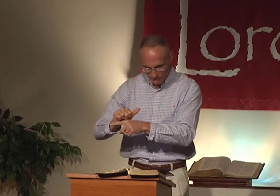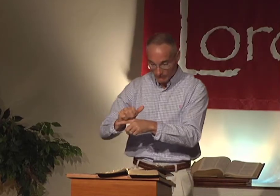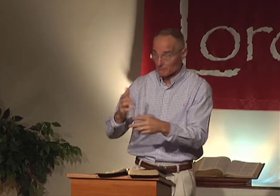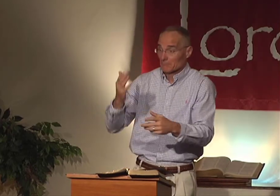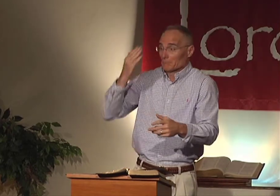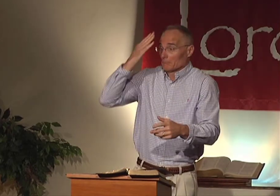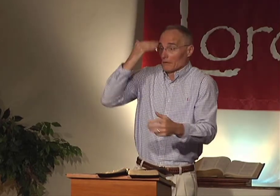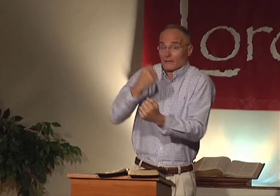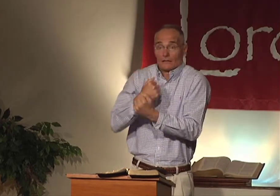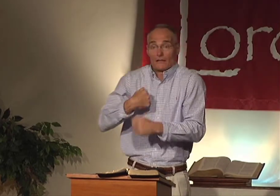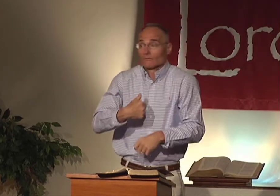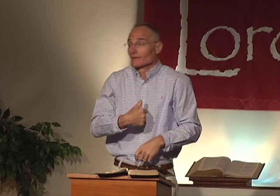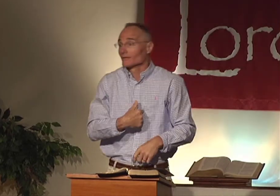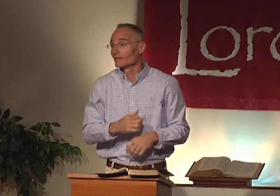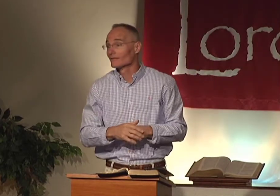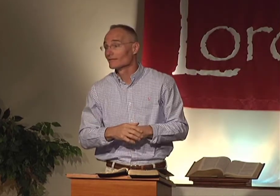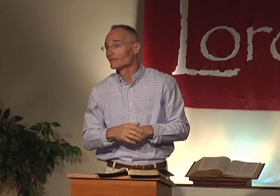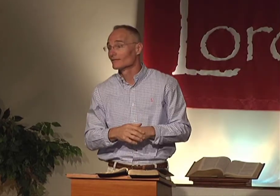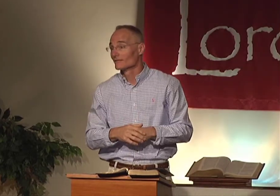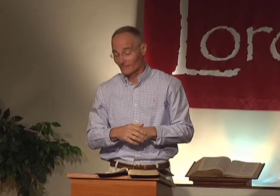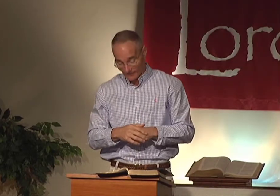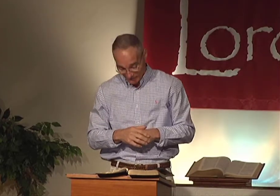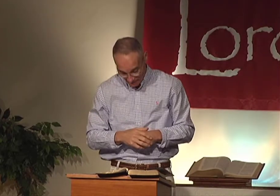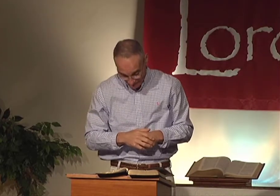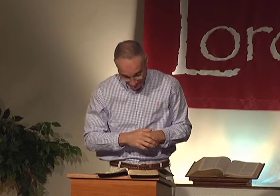Greek. Because he loves us.